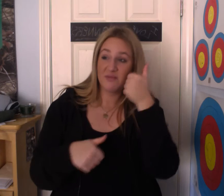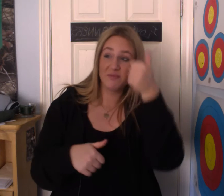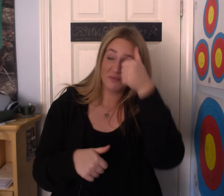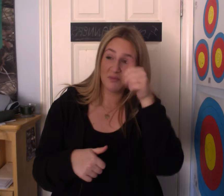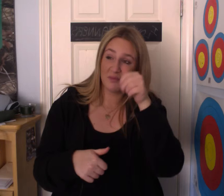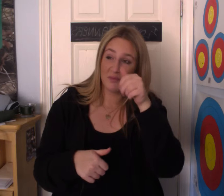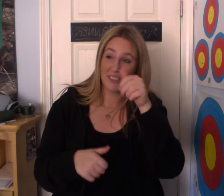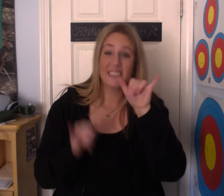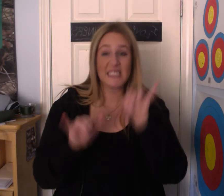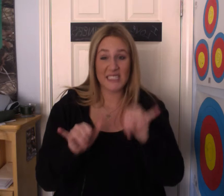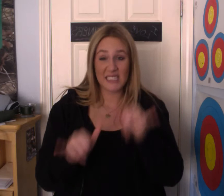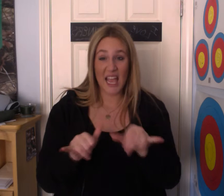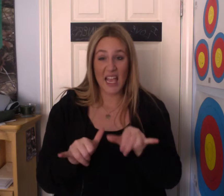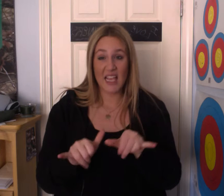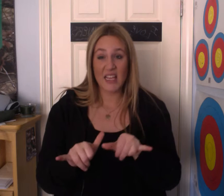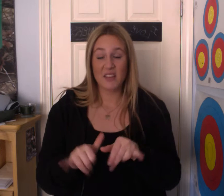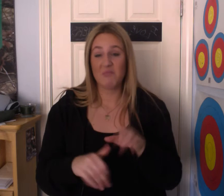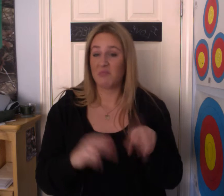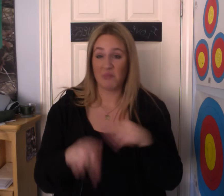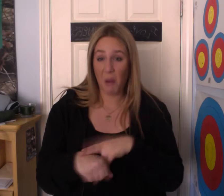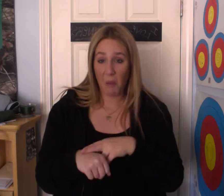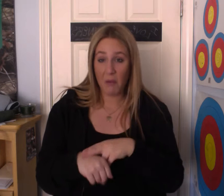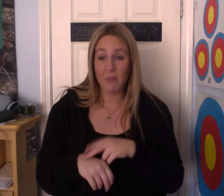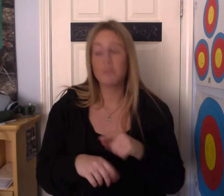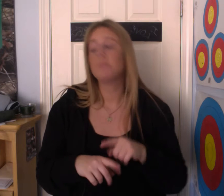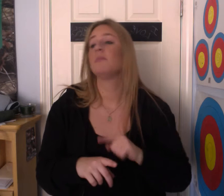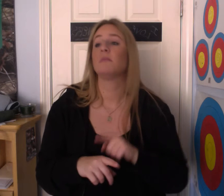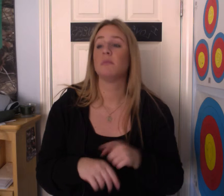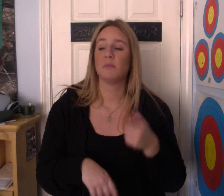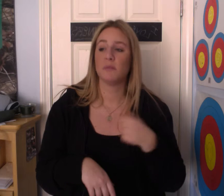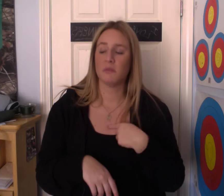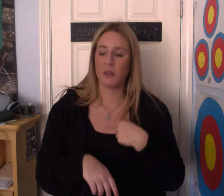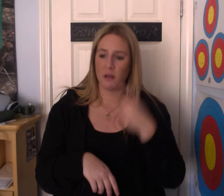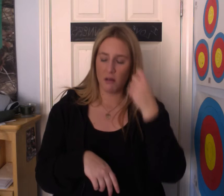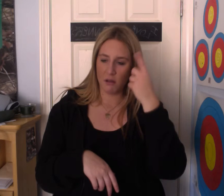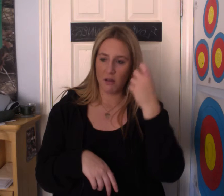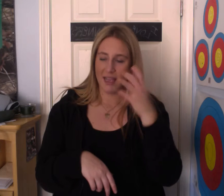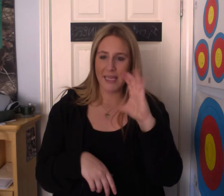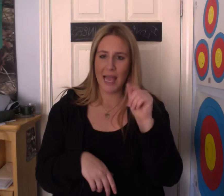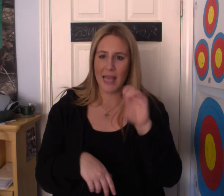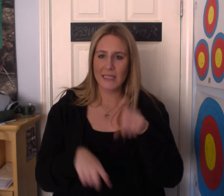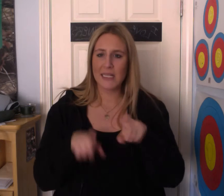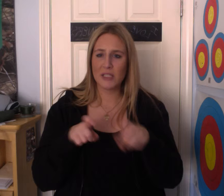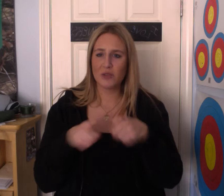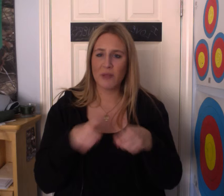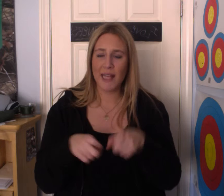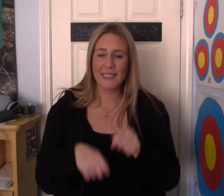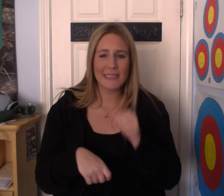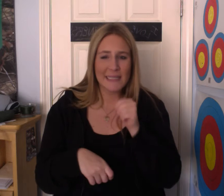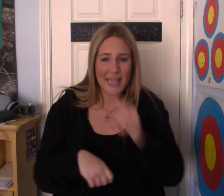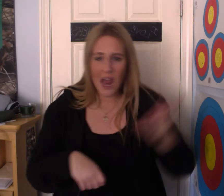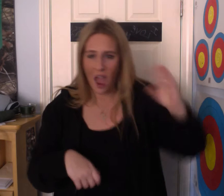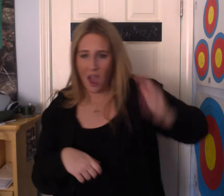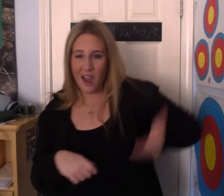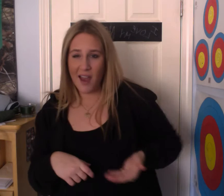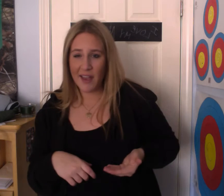And it became clear to me that casting directors didn't hire fluffy ethnic disabled actors. They